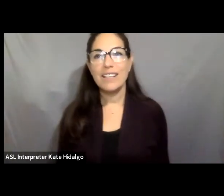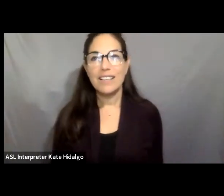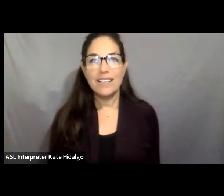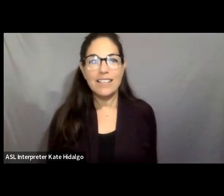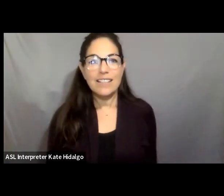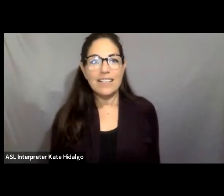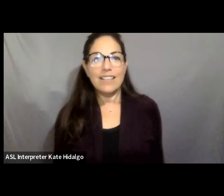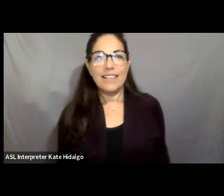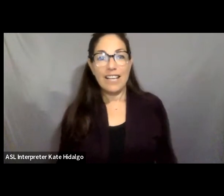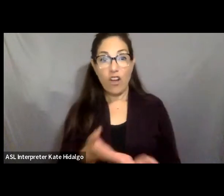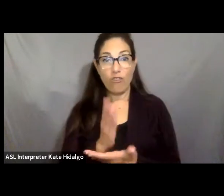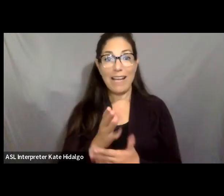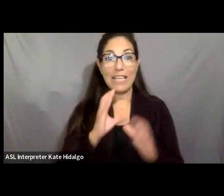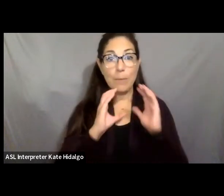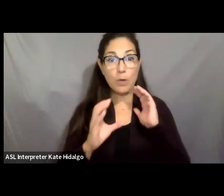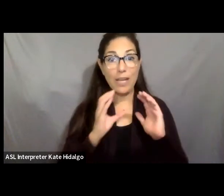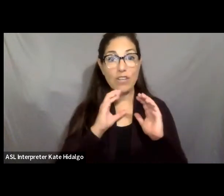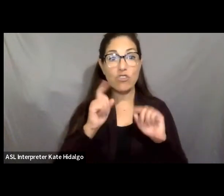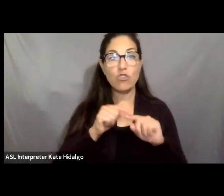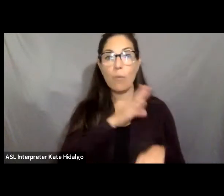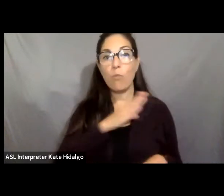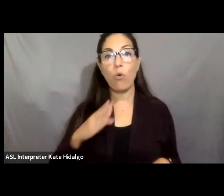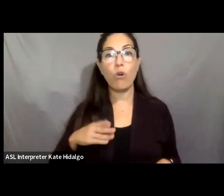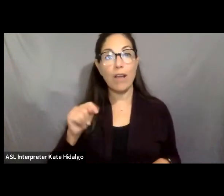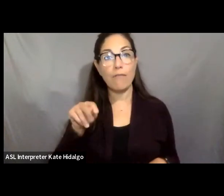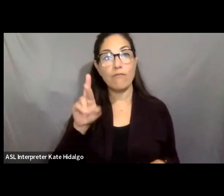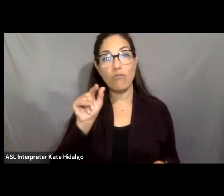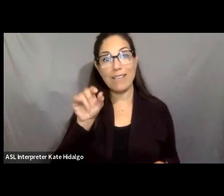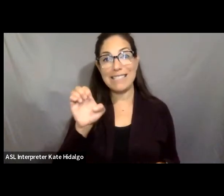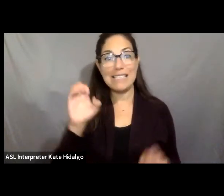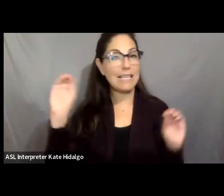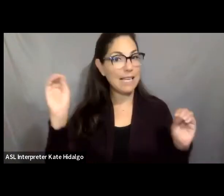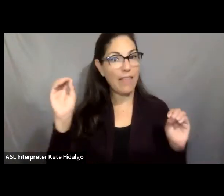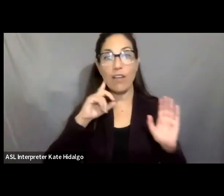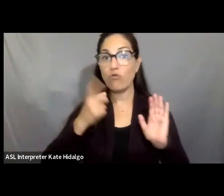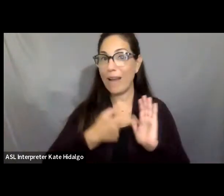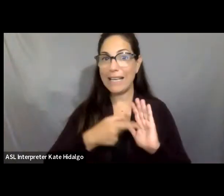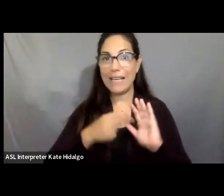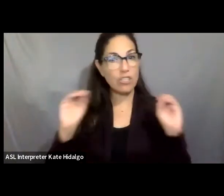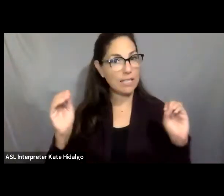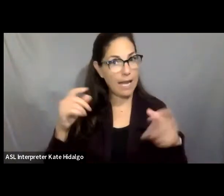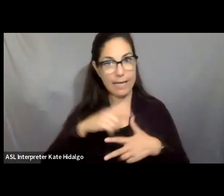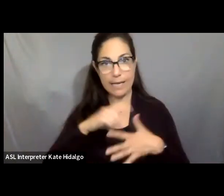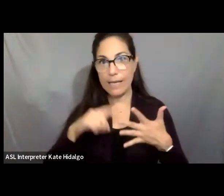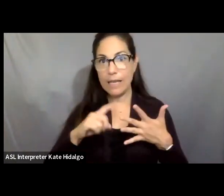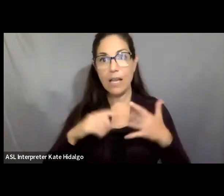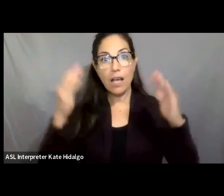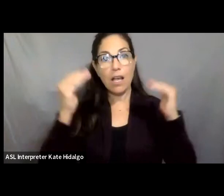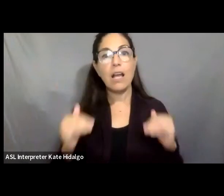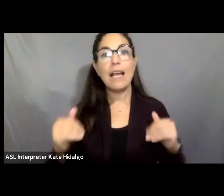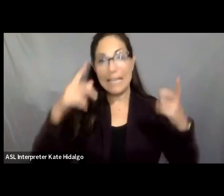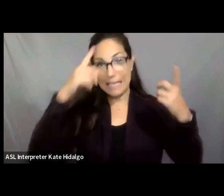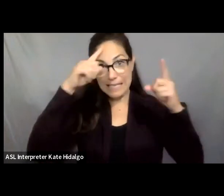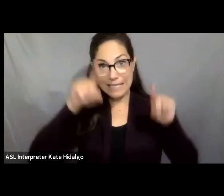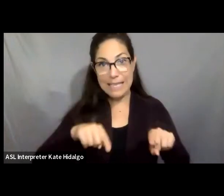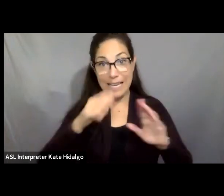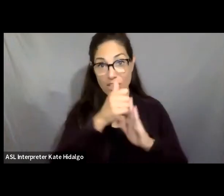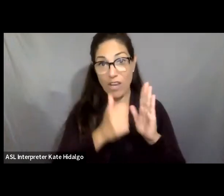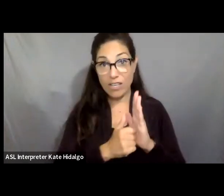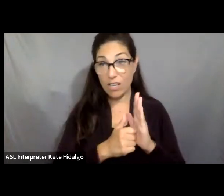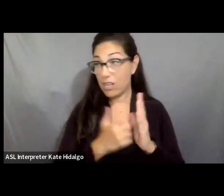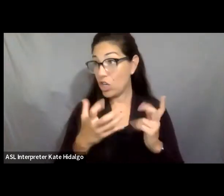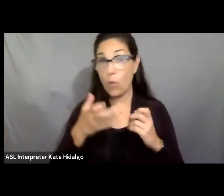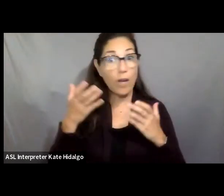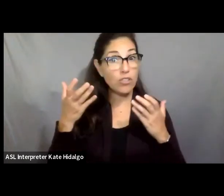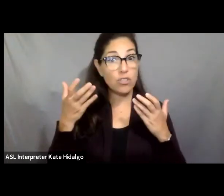right. Communications to the Board of Trustees, there is none. Recognition, none at this time. Moving on to the consent agenda. Does anyone want